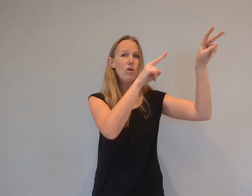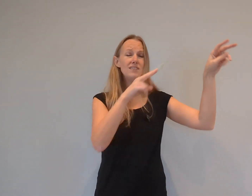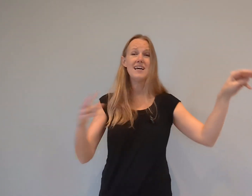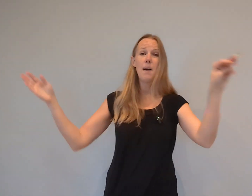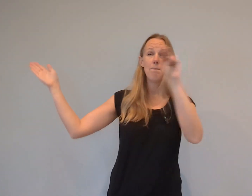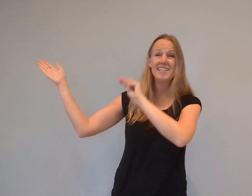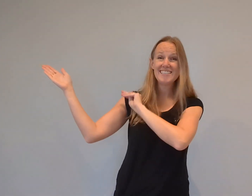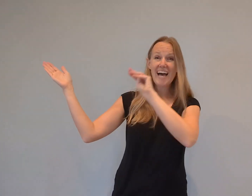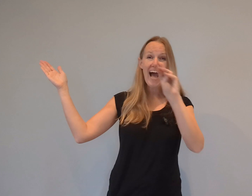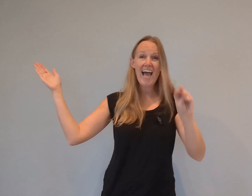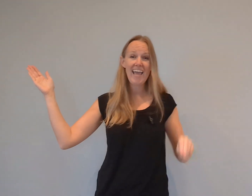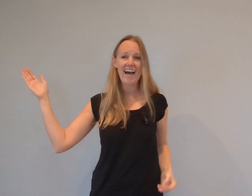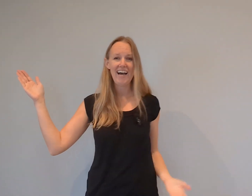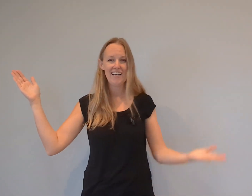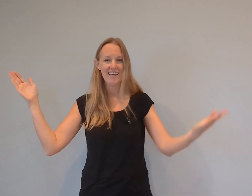Behold Messiah.